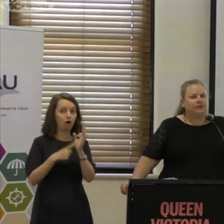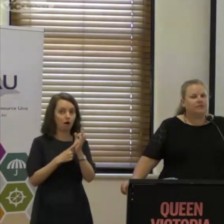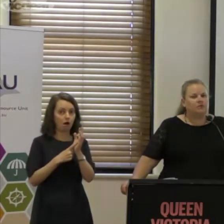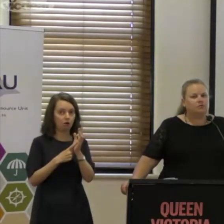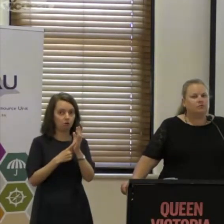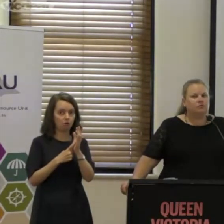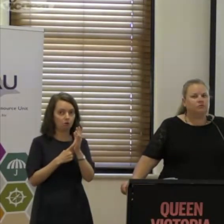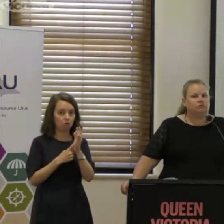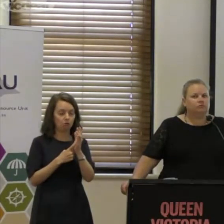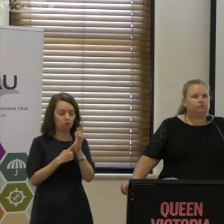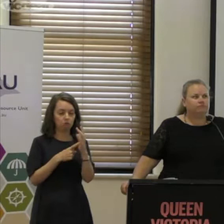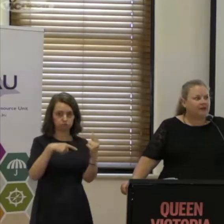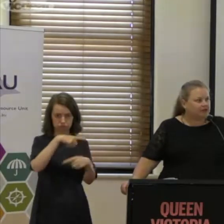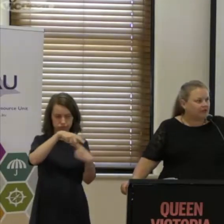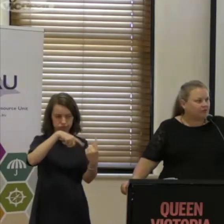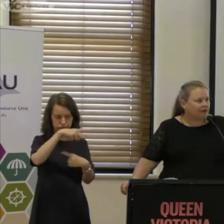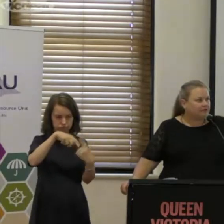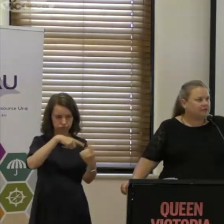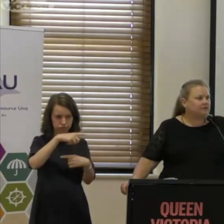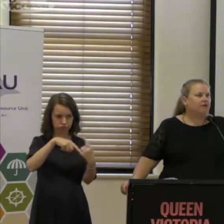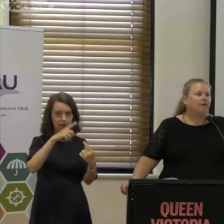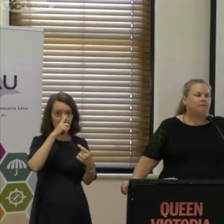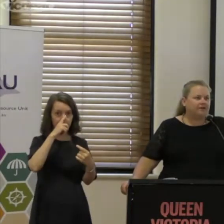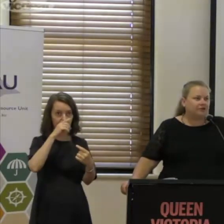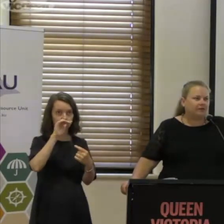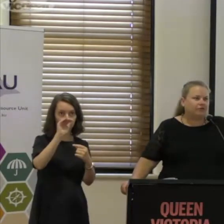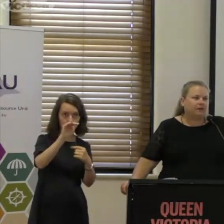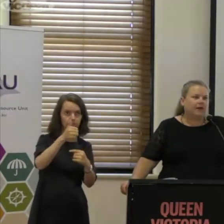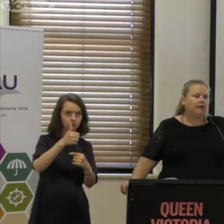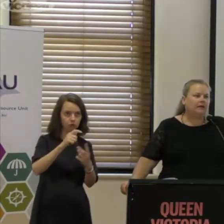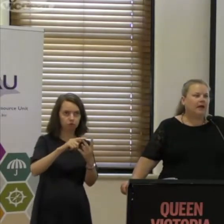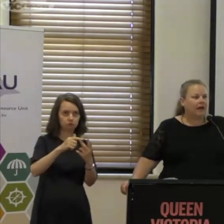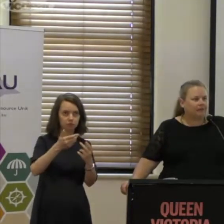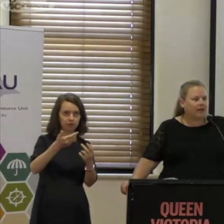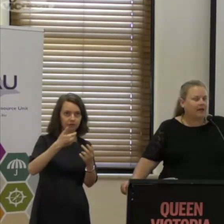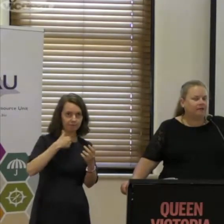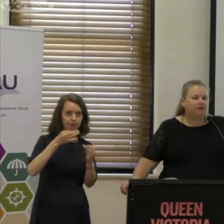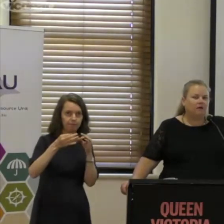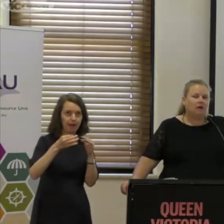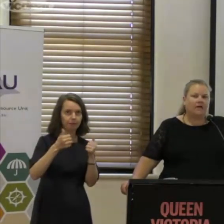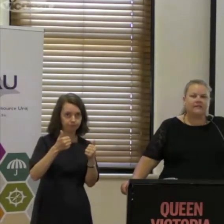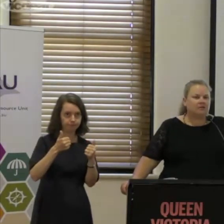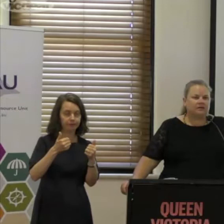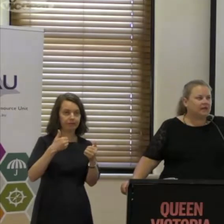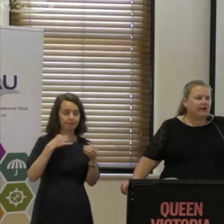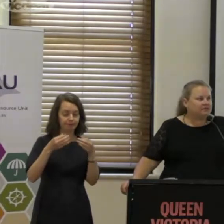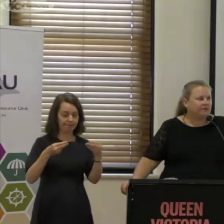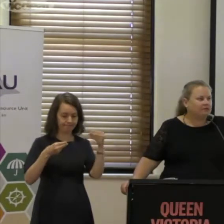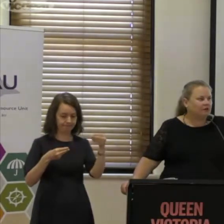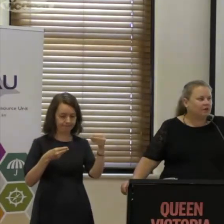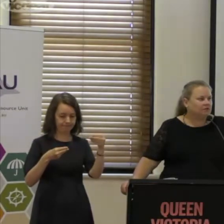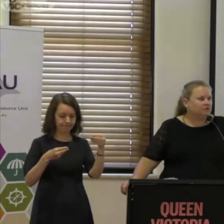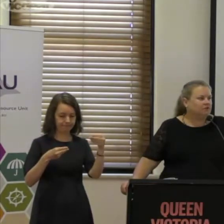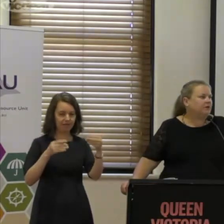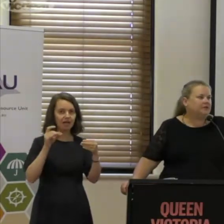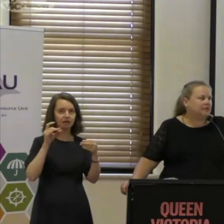that people managed to get through access, managed to get through planning, had a plan, and then 10 weeks later hadn't spent a